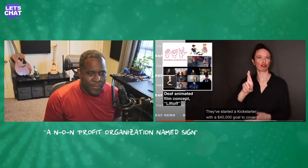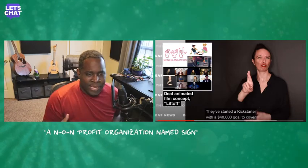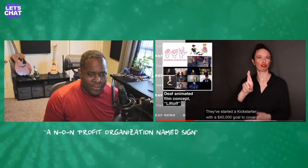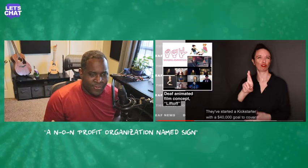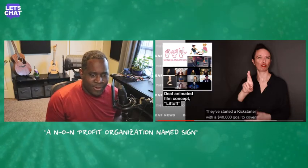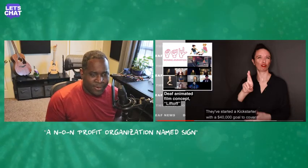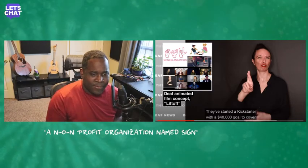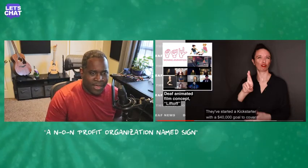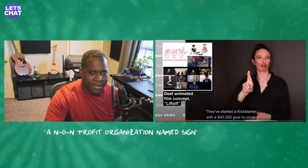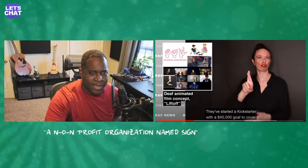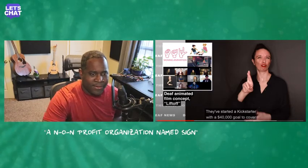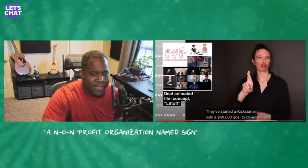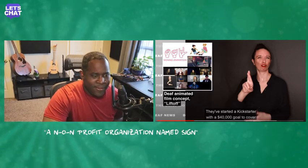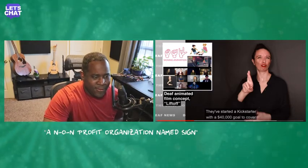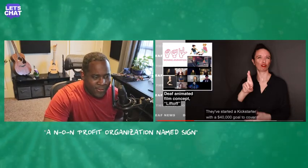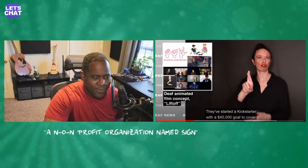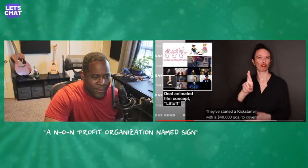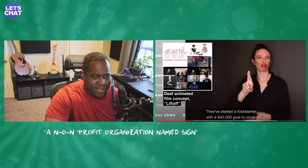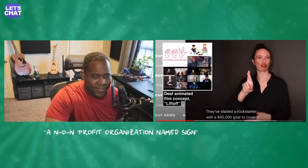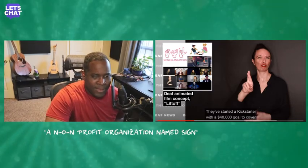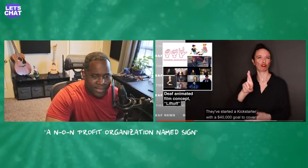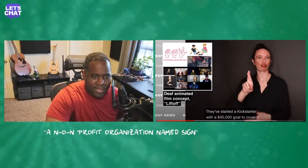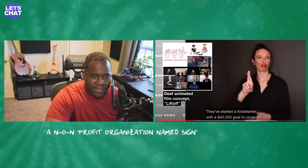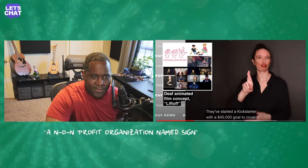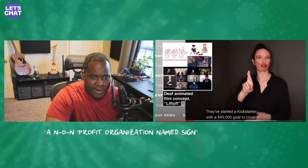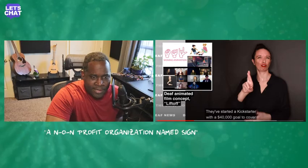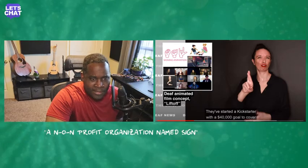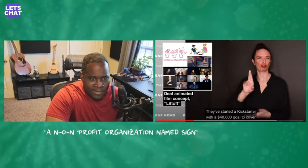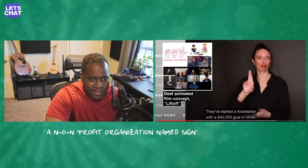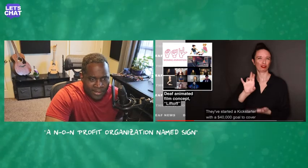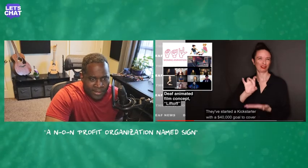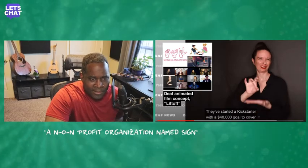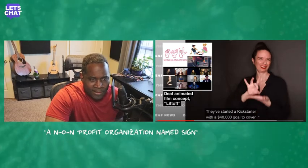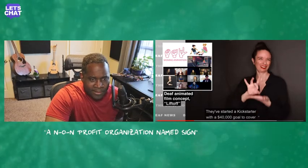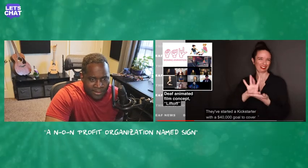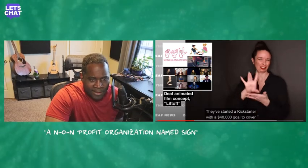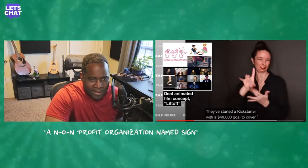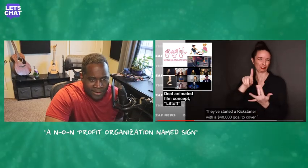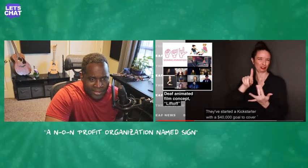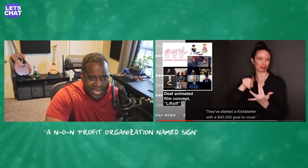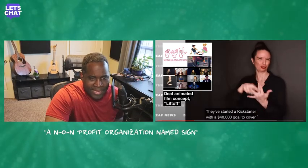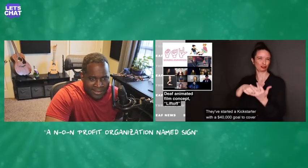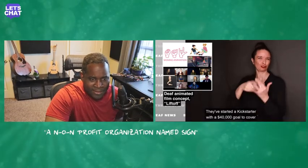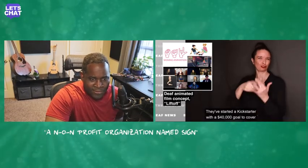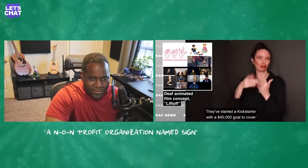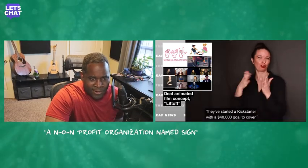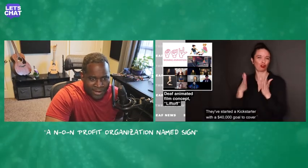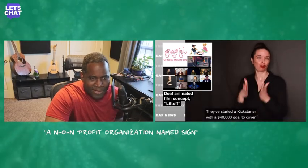letters in between, you should know what I'm talking about. So she's quickly spelling out Kickstarter.